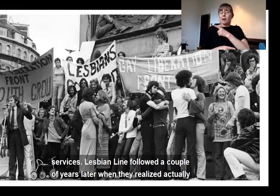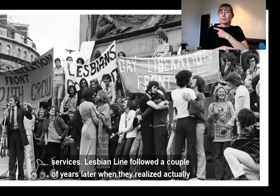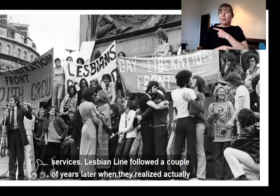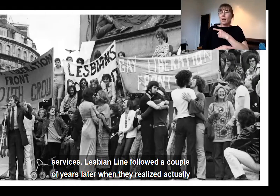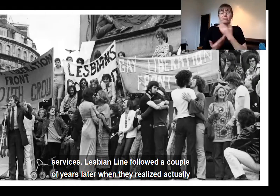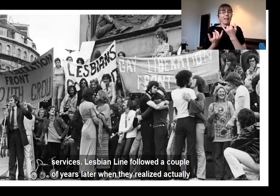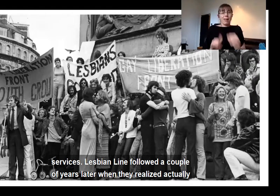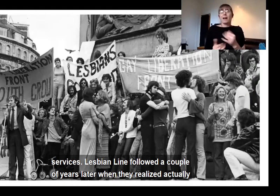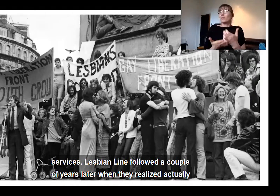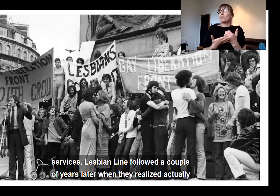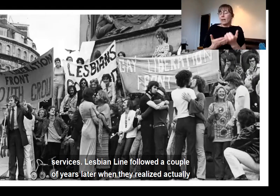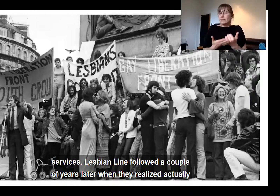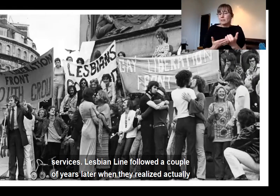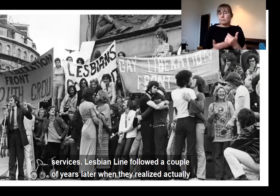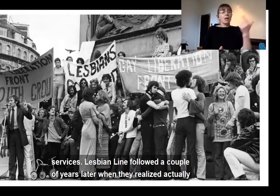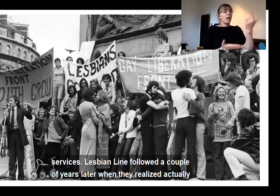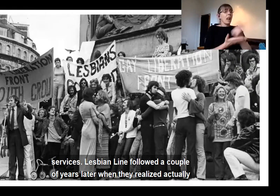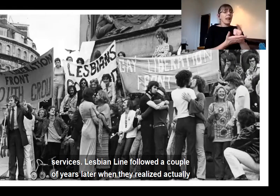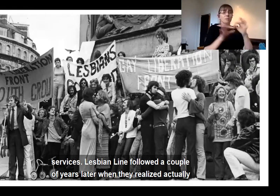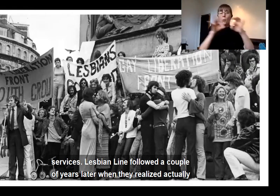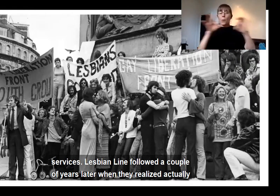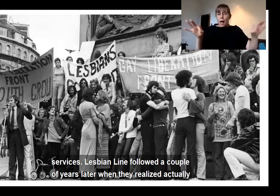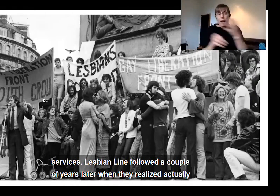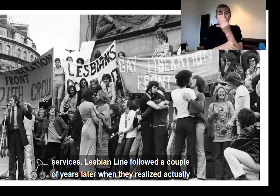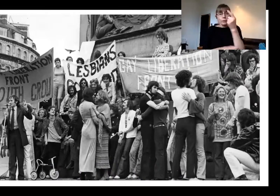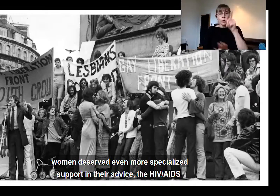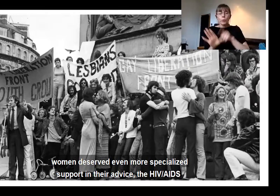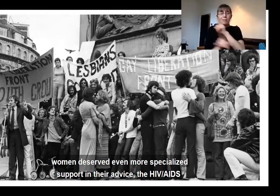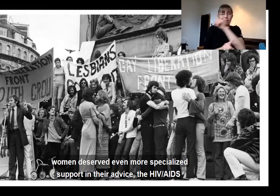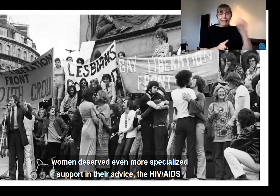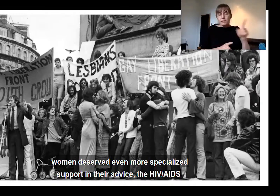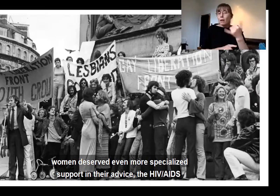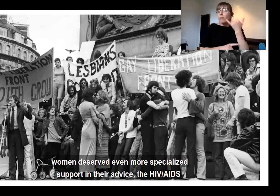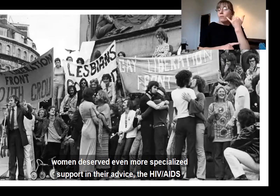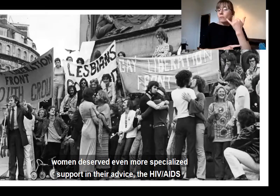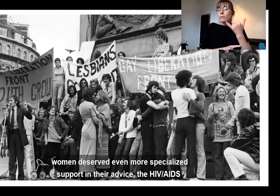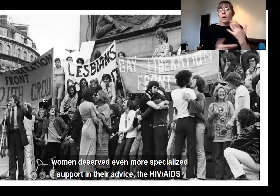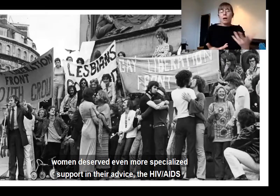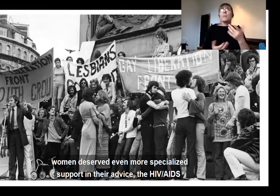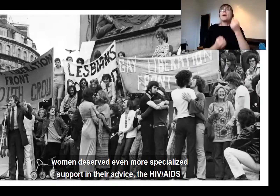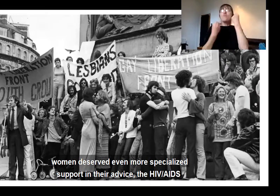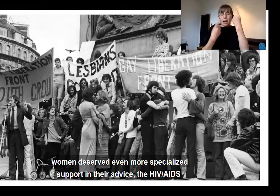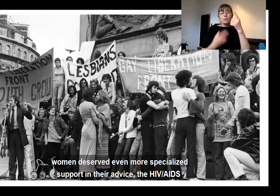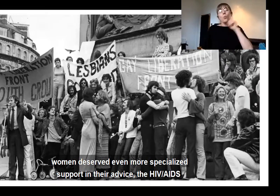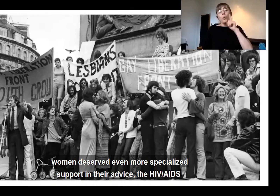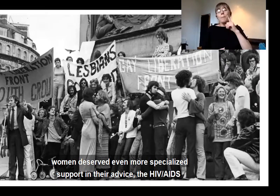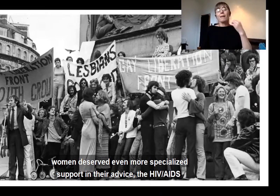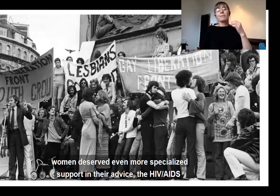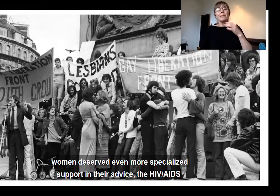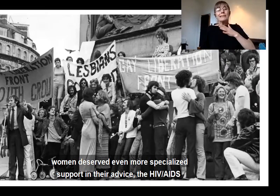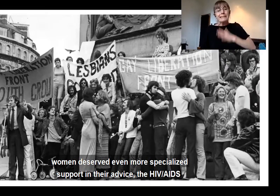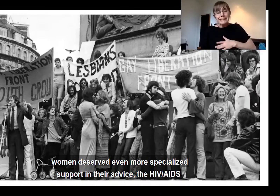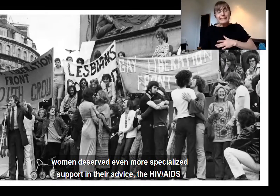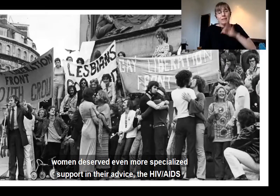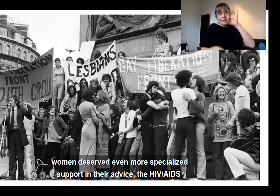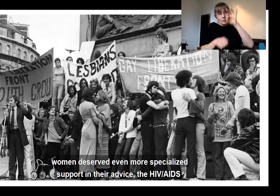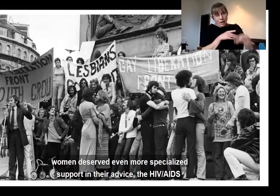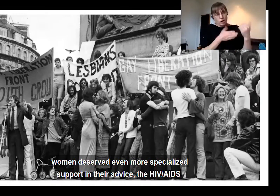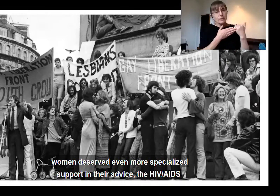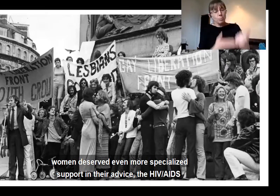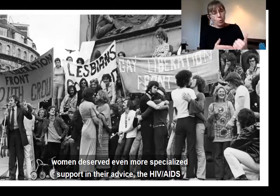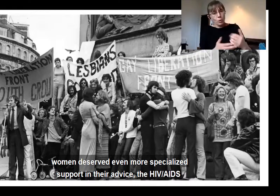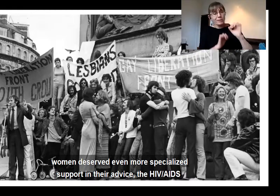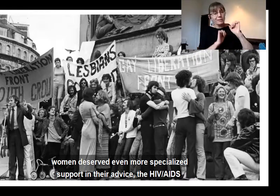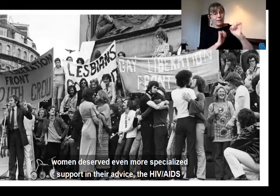services. Lesbian Line followed a couple of years later when they realised that actually women deserved even more specialised support in